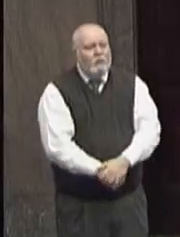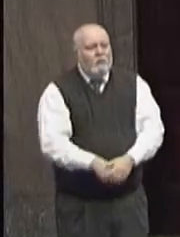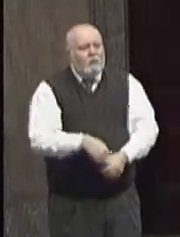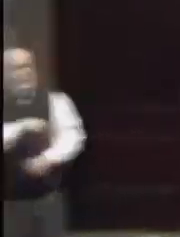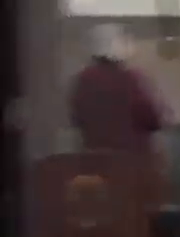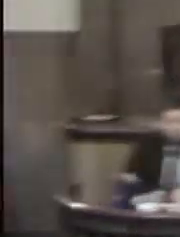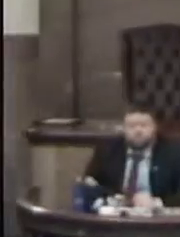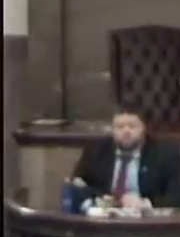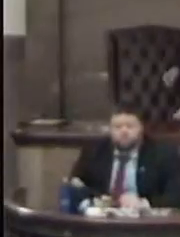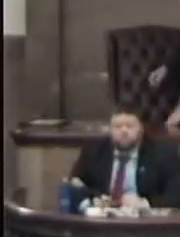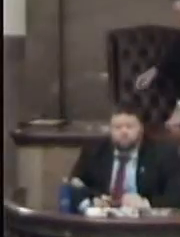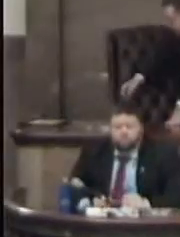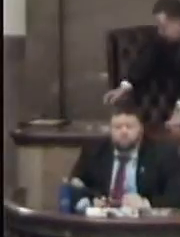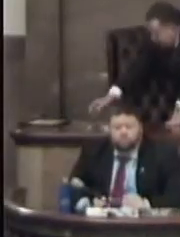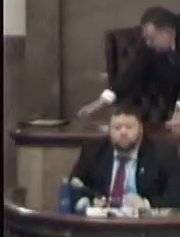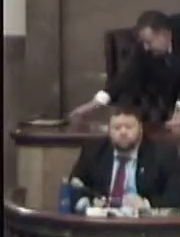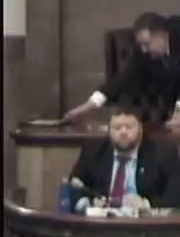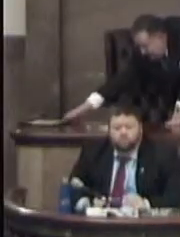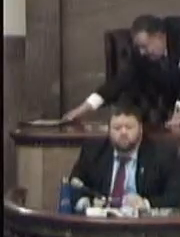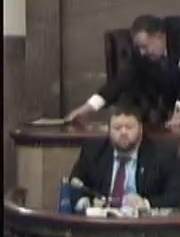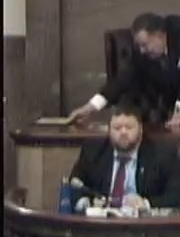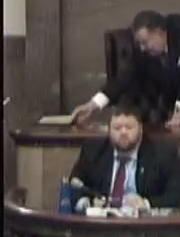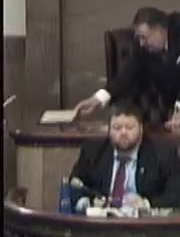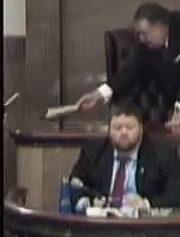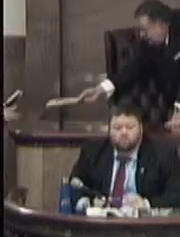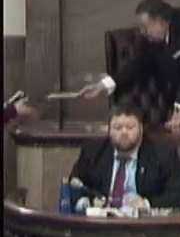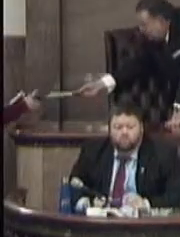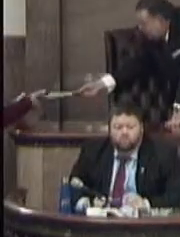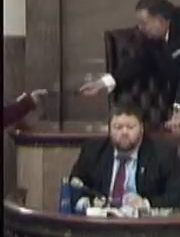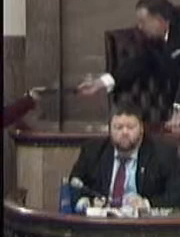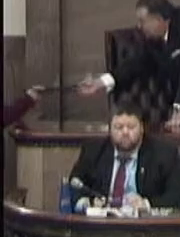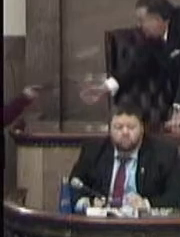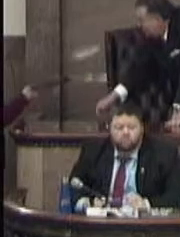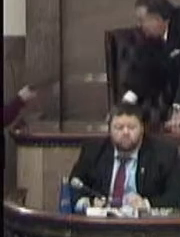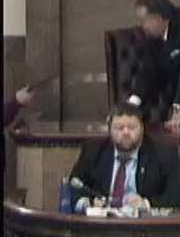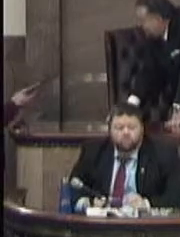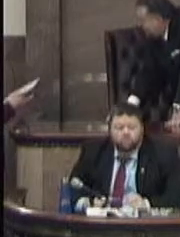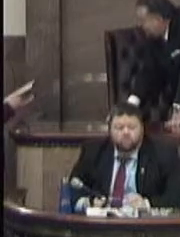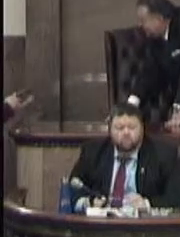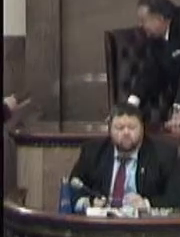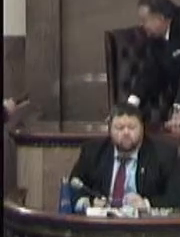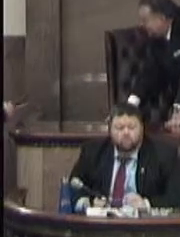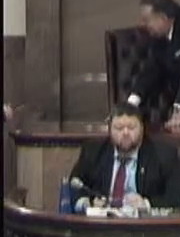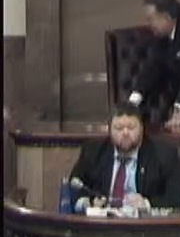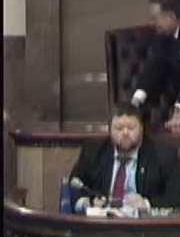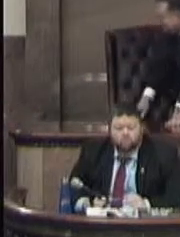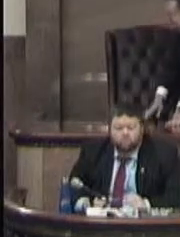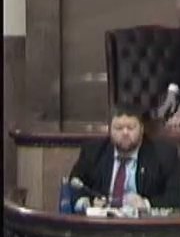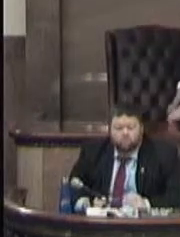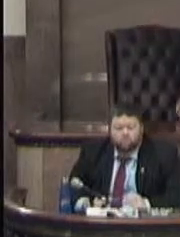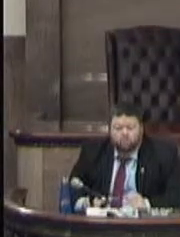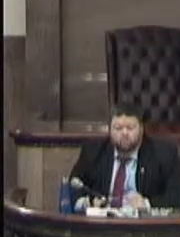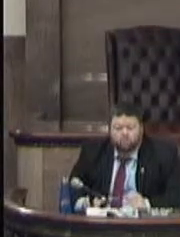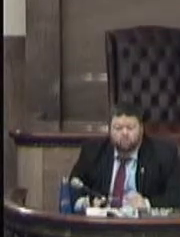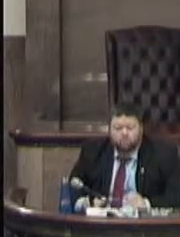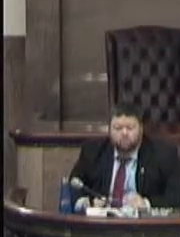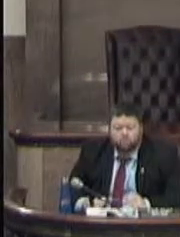Thank you, Sister. Here's a certificate. Appreciate it. Thank you very